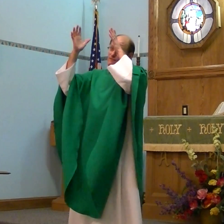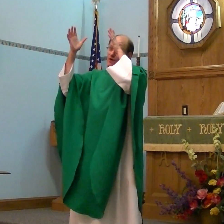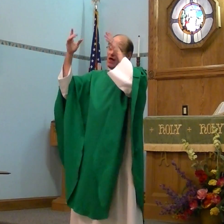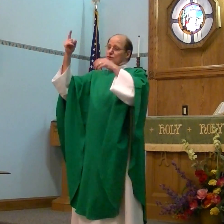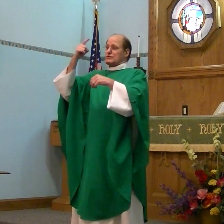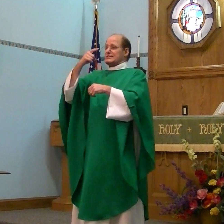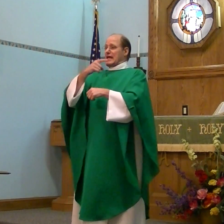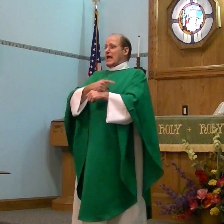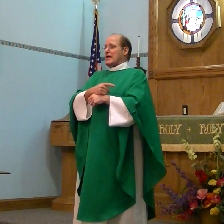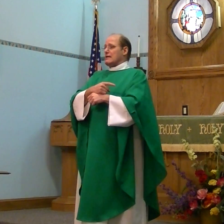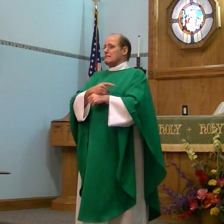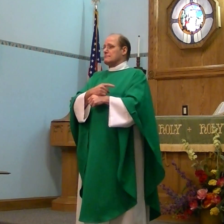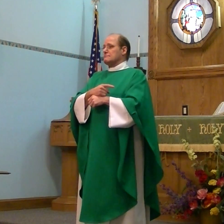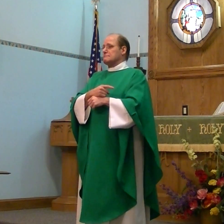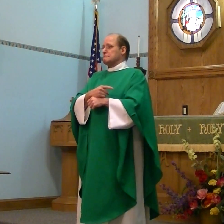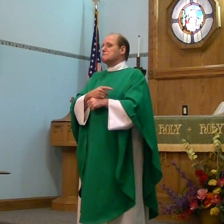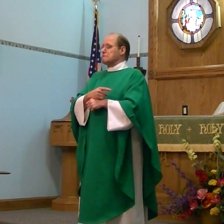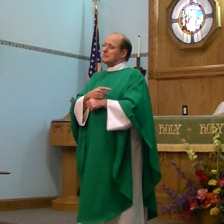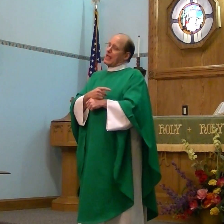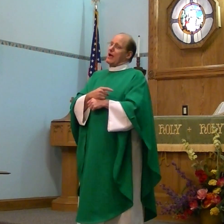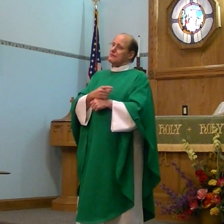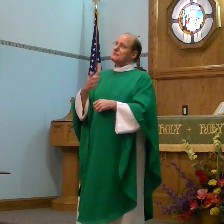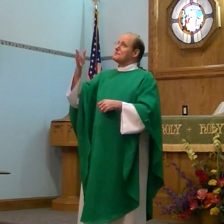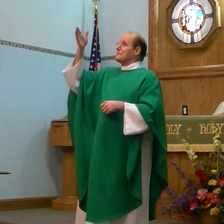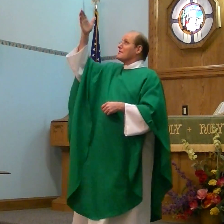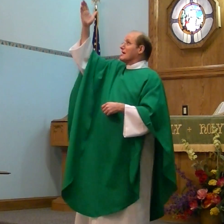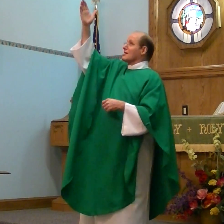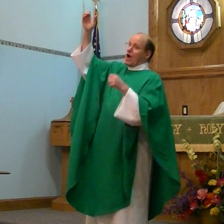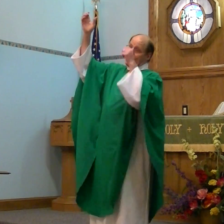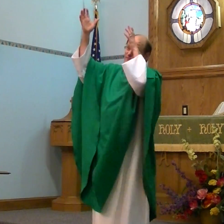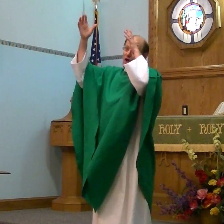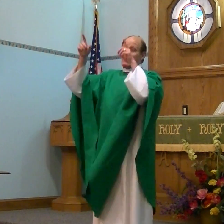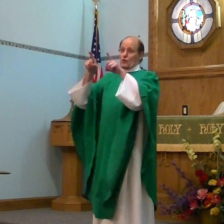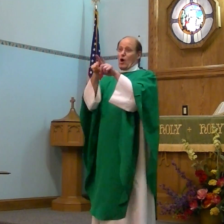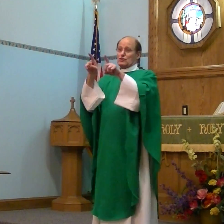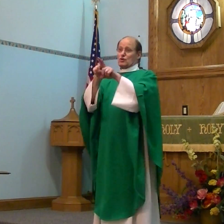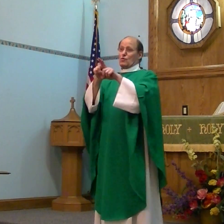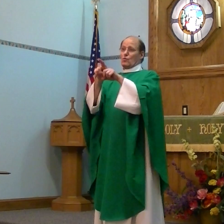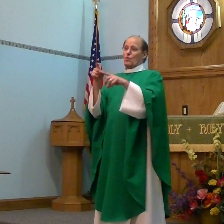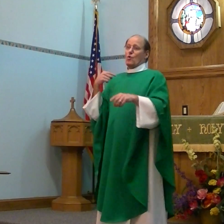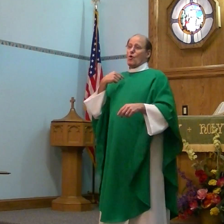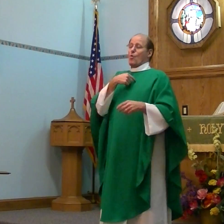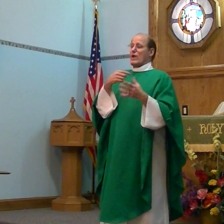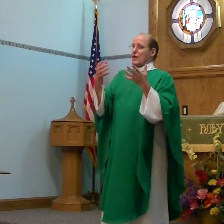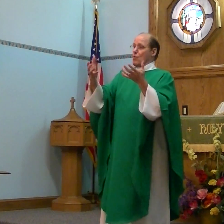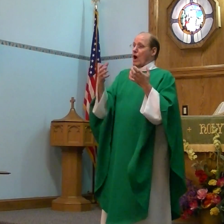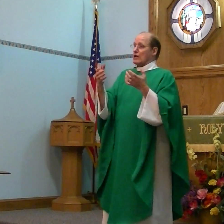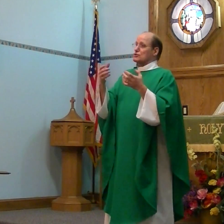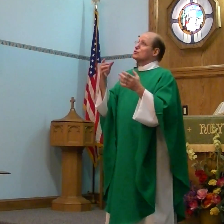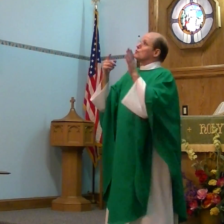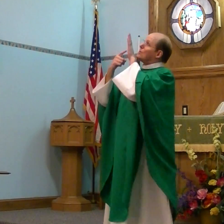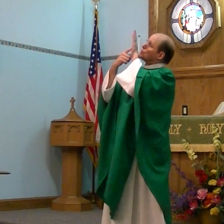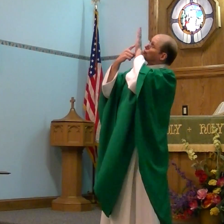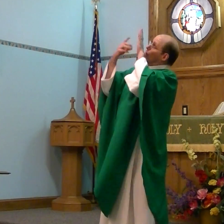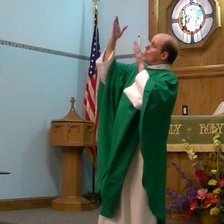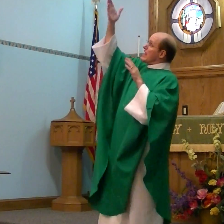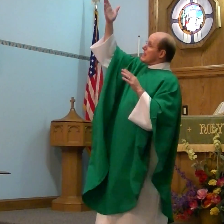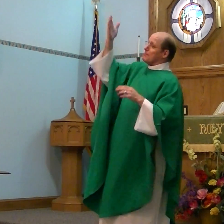Father's Day, yeah, God the Father also, we want to show him